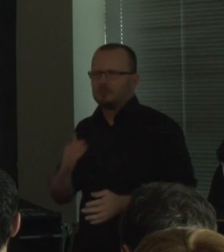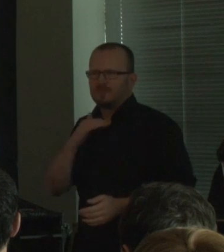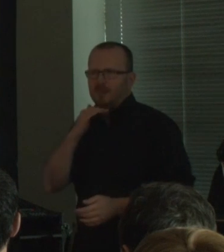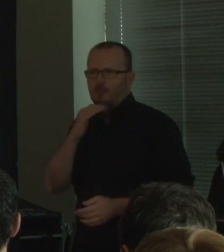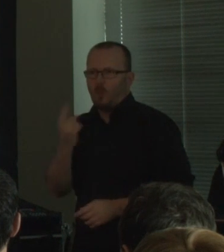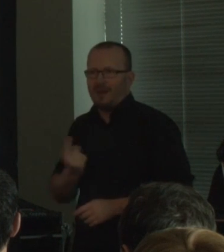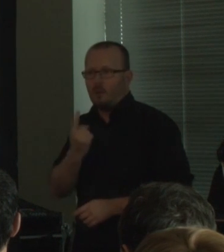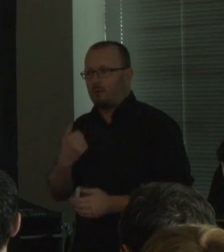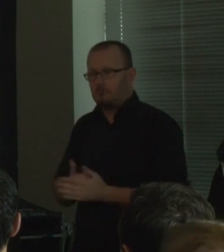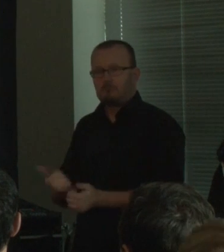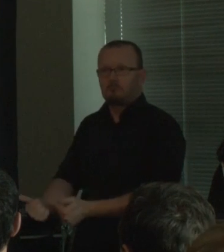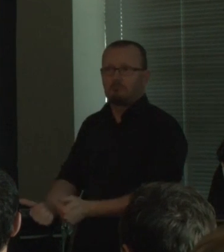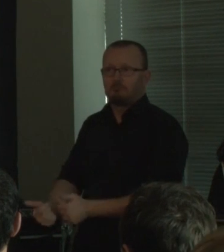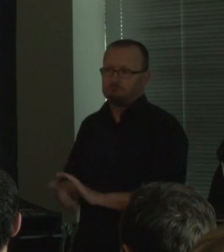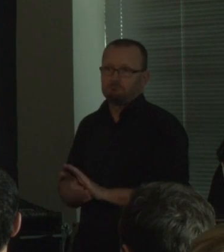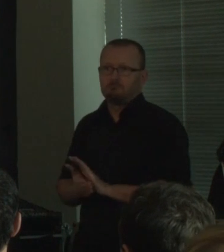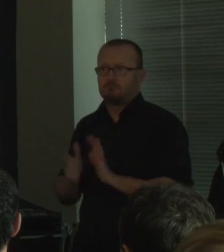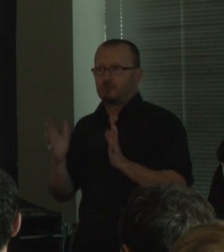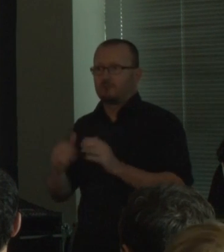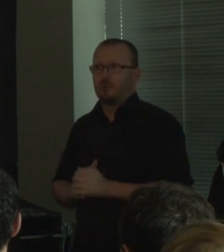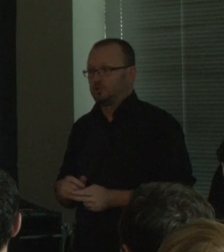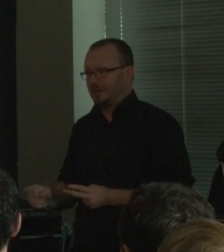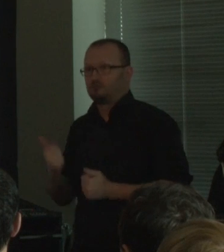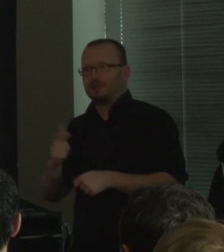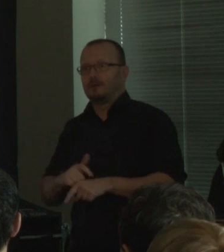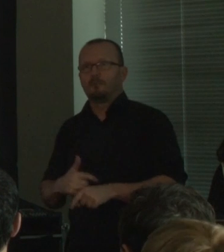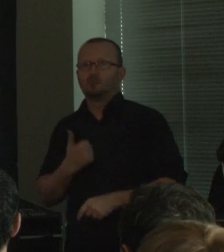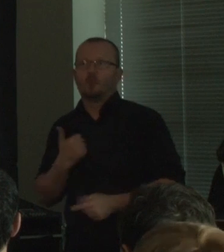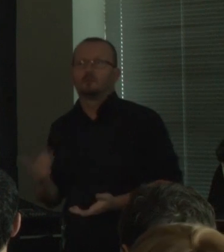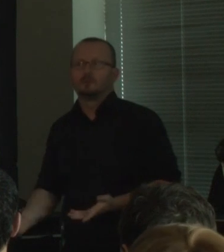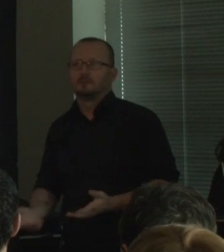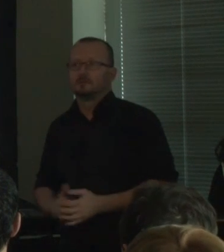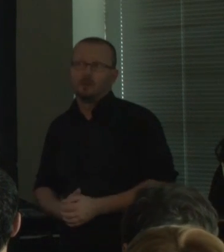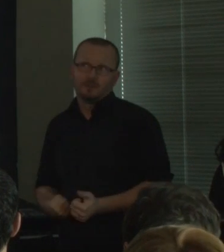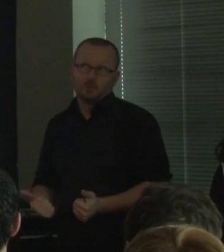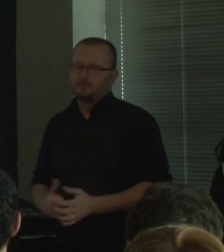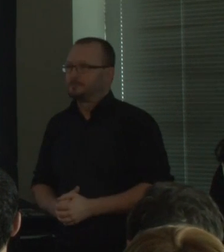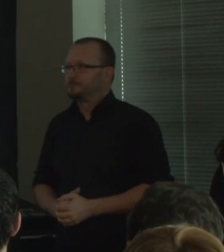quick look around, through everything. So that's fine. And she's had a great time. So it's been good.